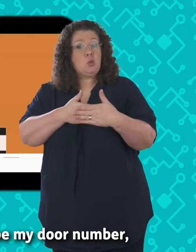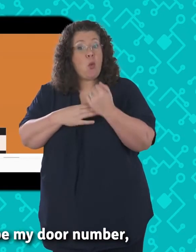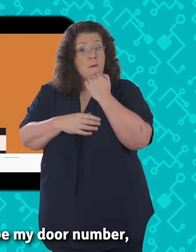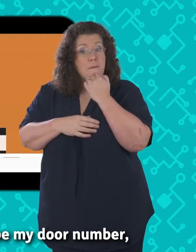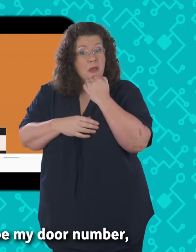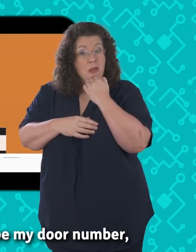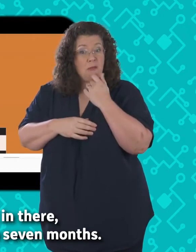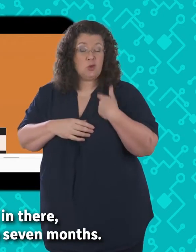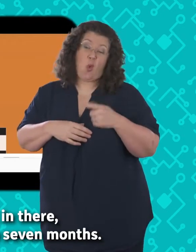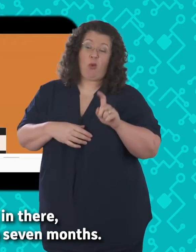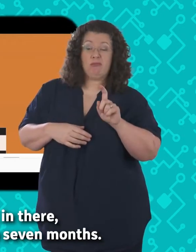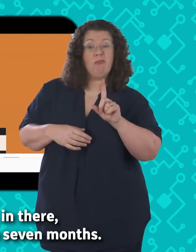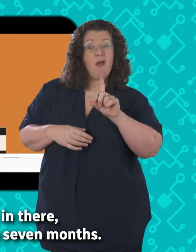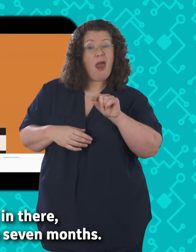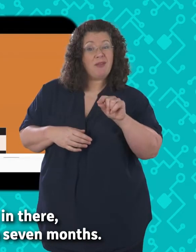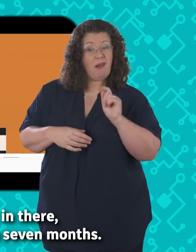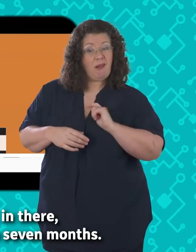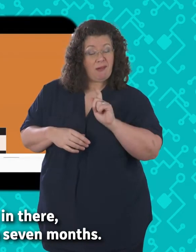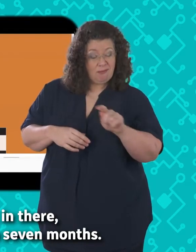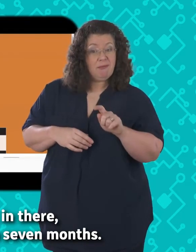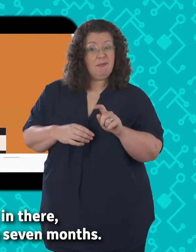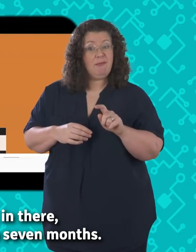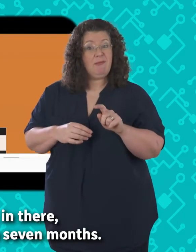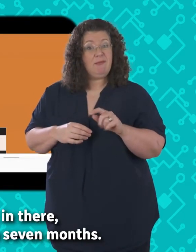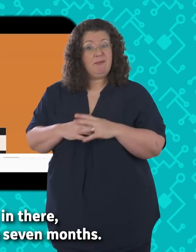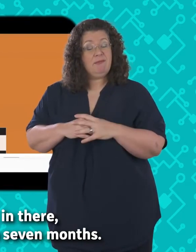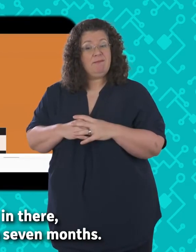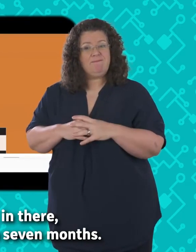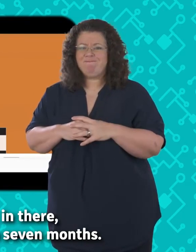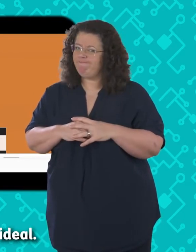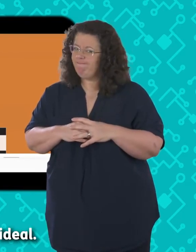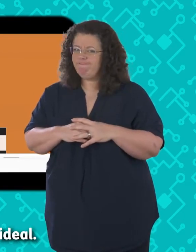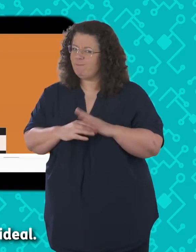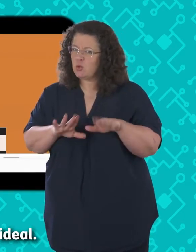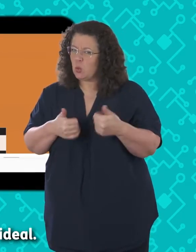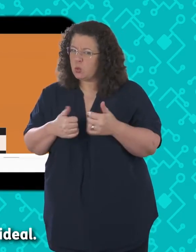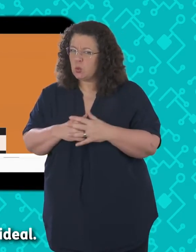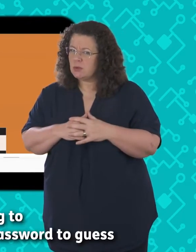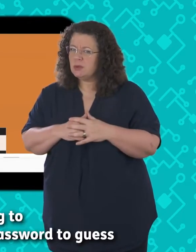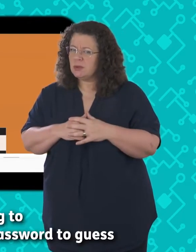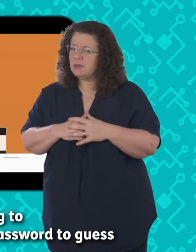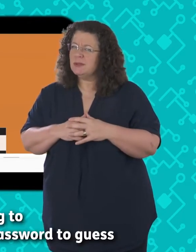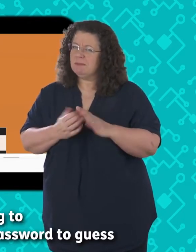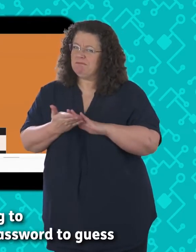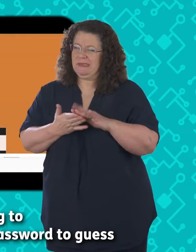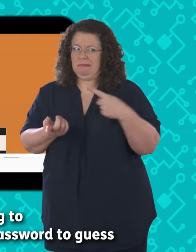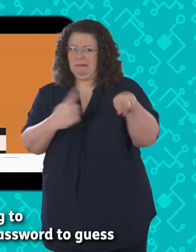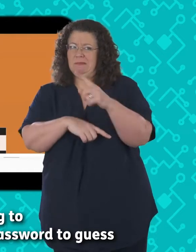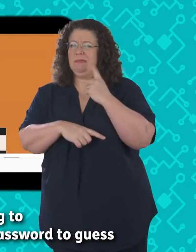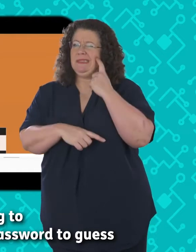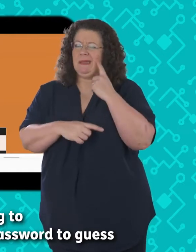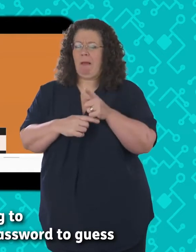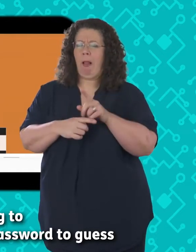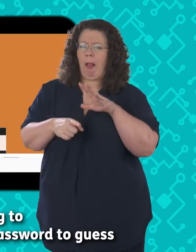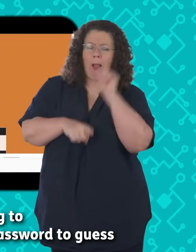my door number, so number 11 in there, that's going to take 7 months. That's not ideal. That's quite a